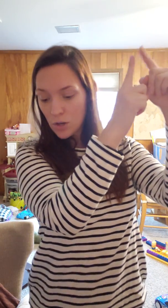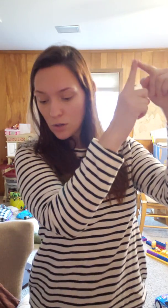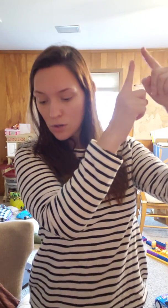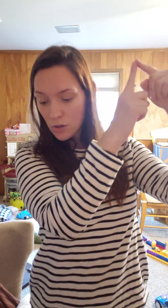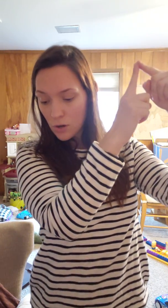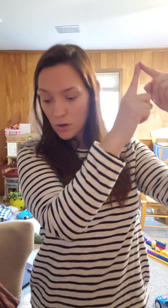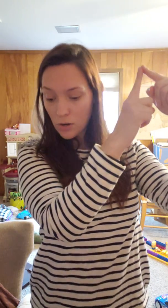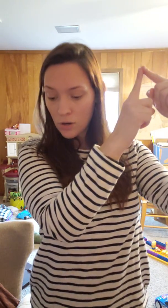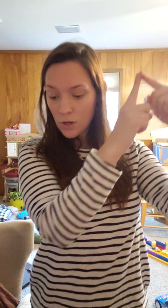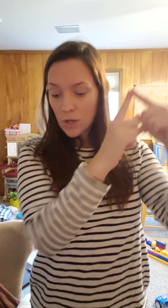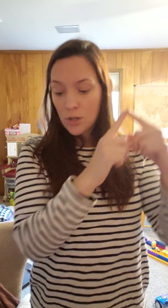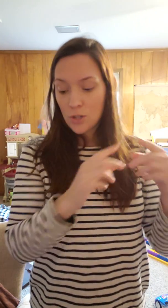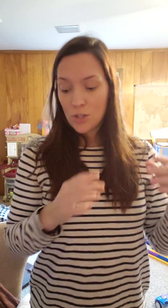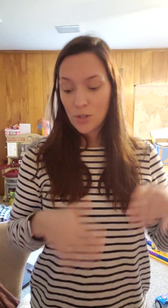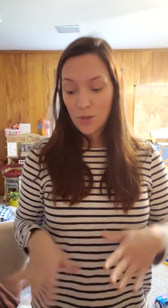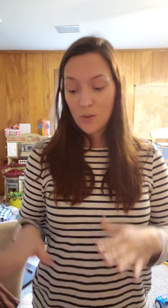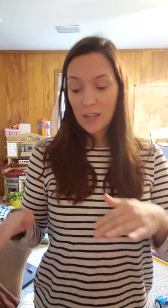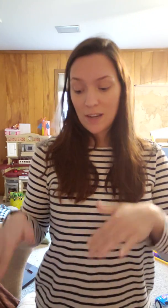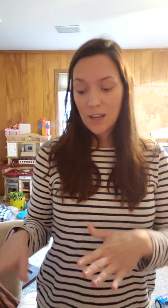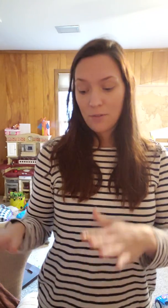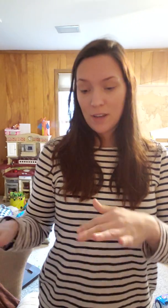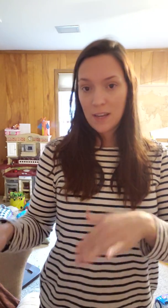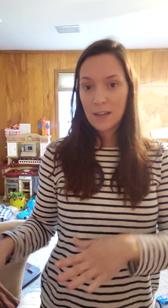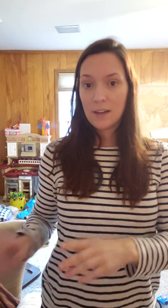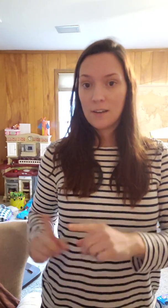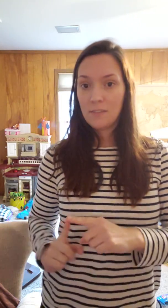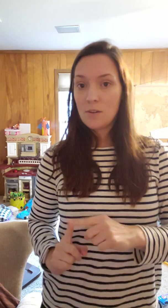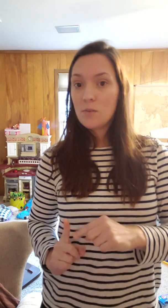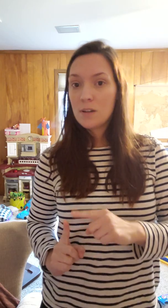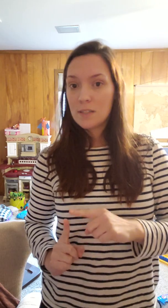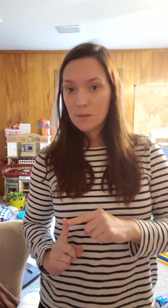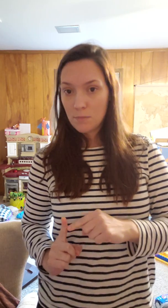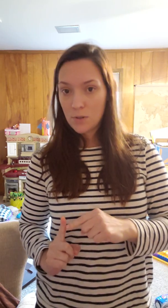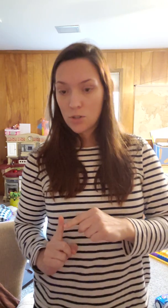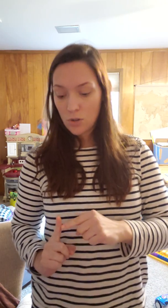temperature to an area of low temperature